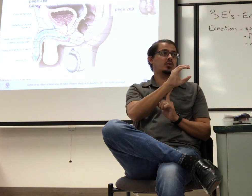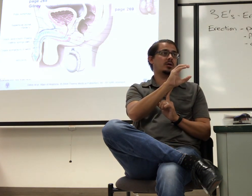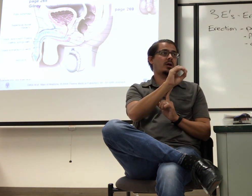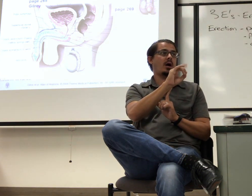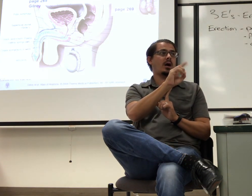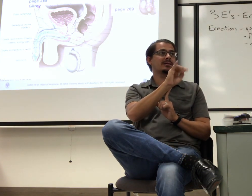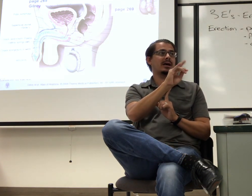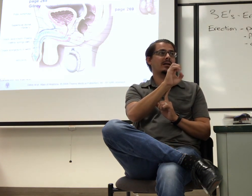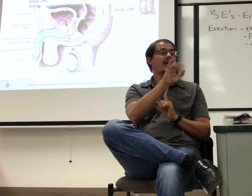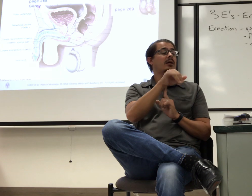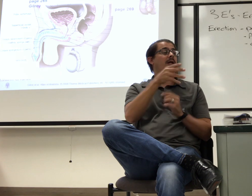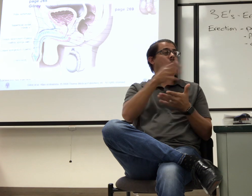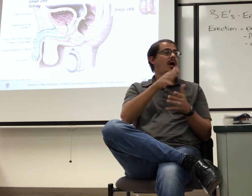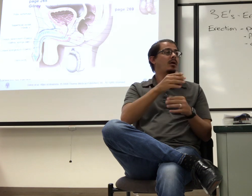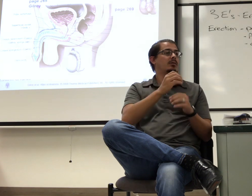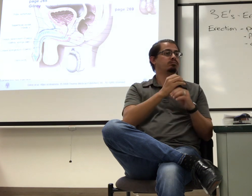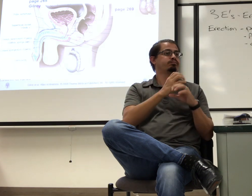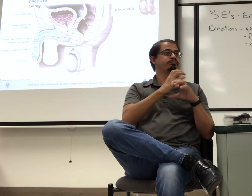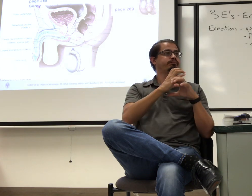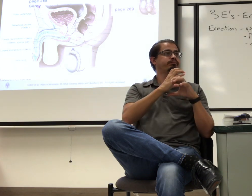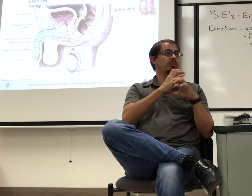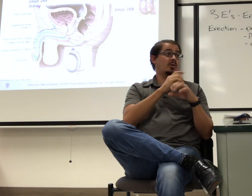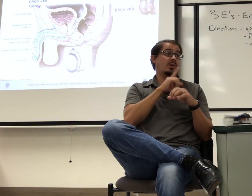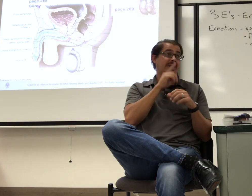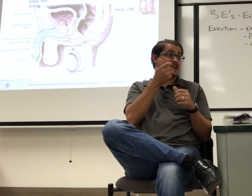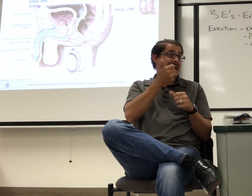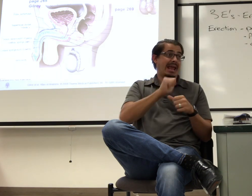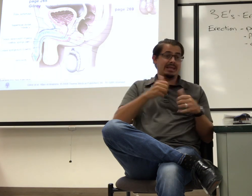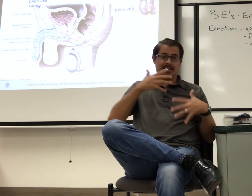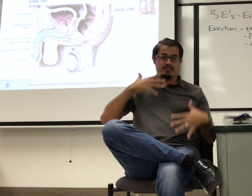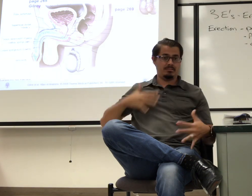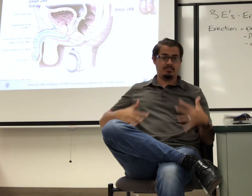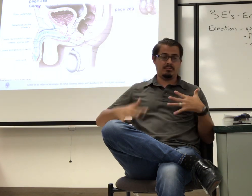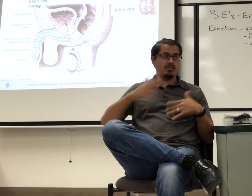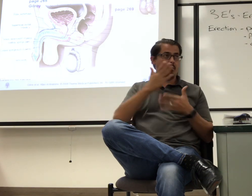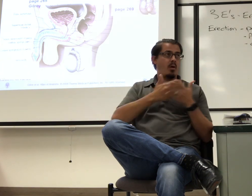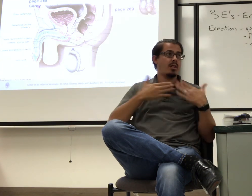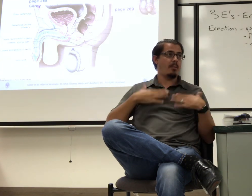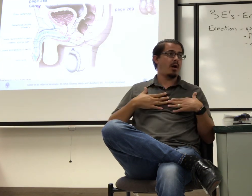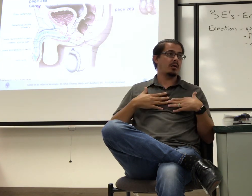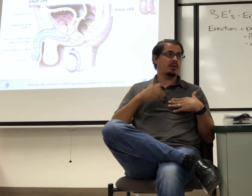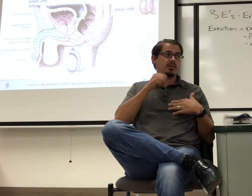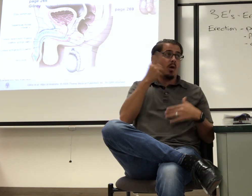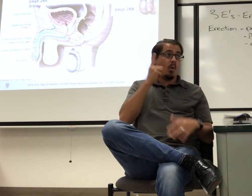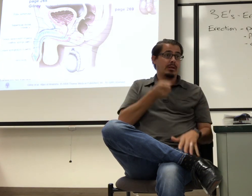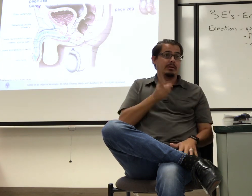That'll allow vasodilation not only in this region, in any region. Okay?